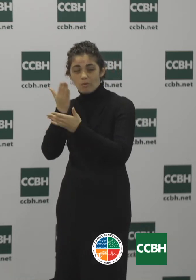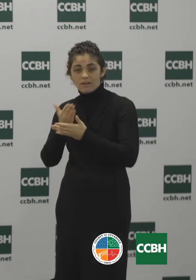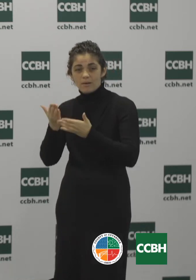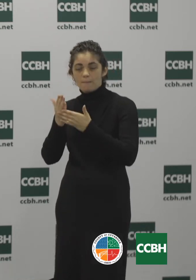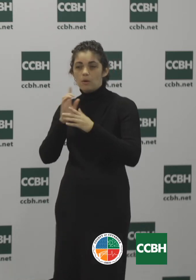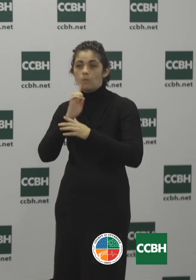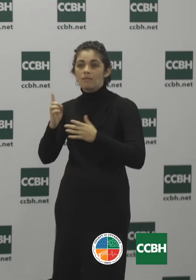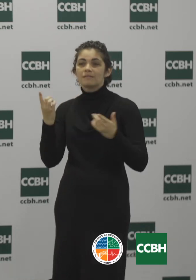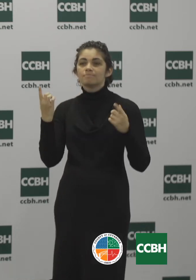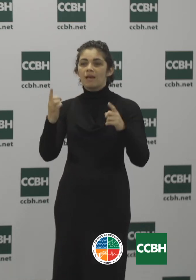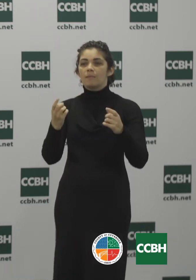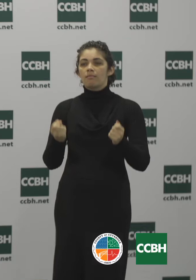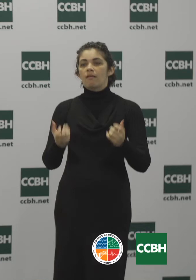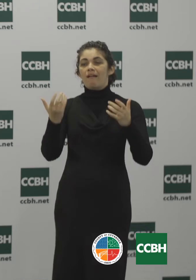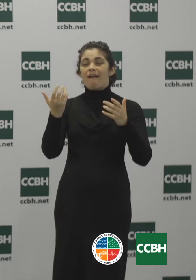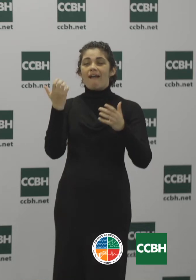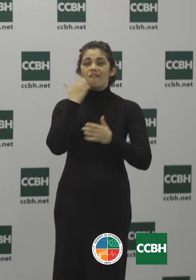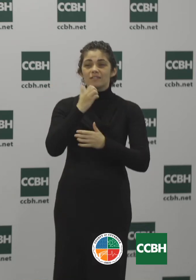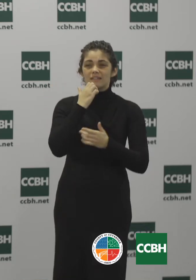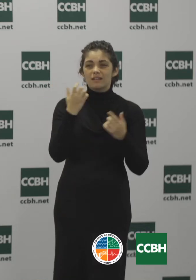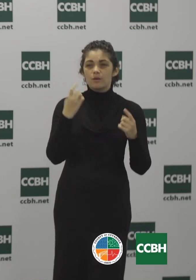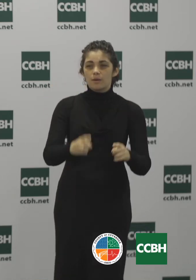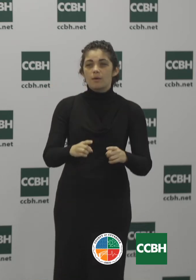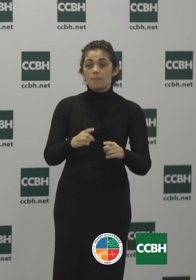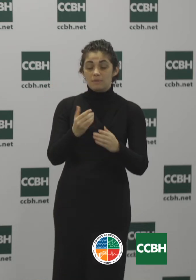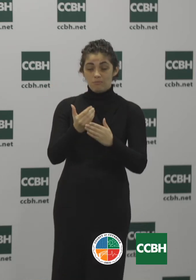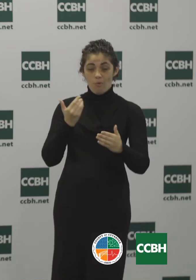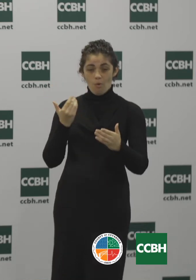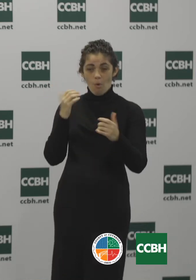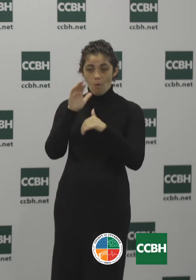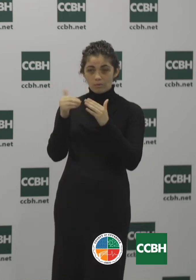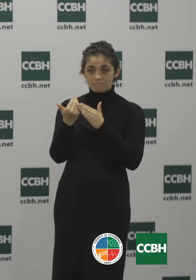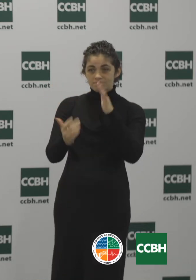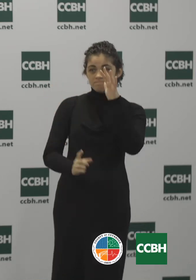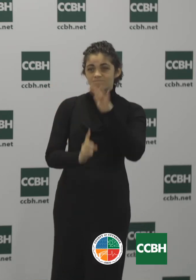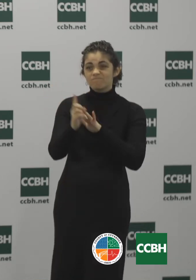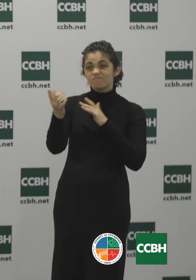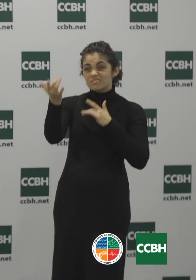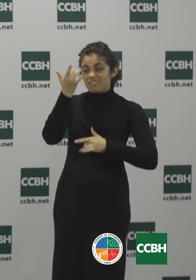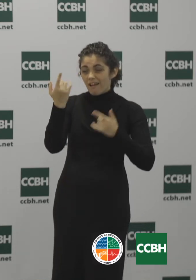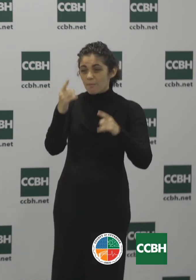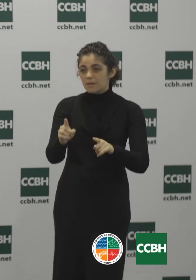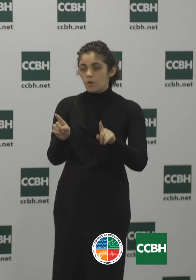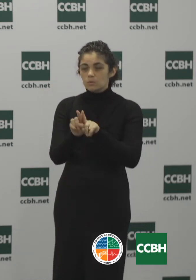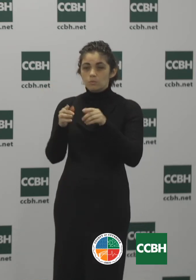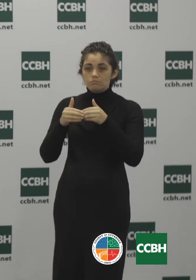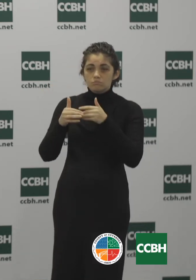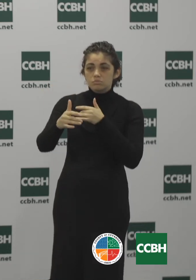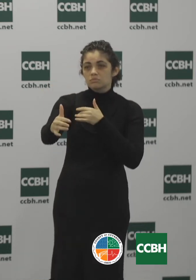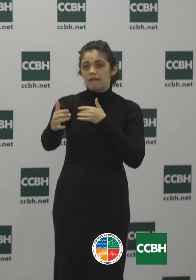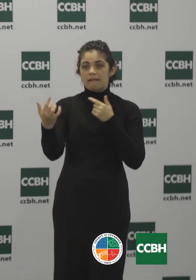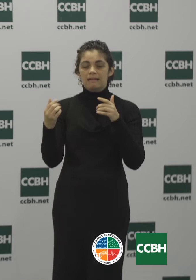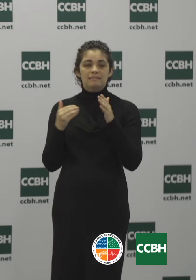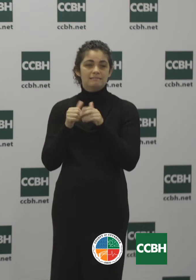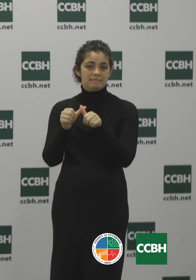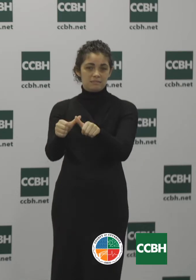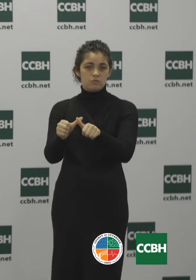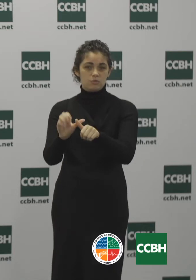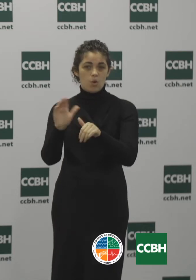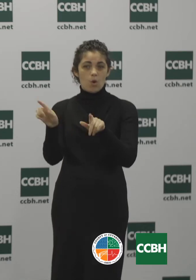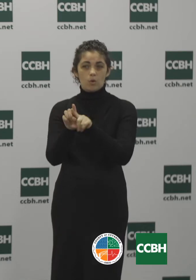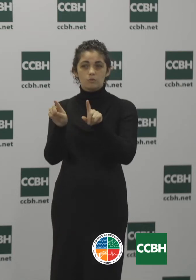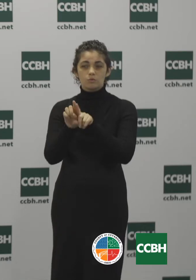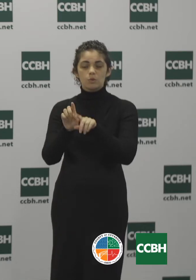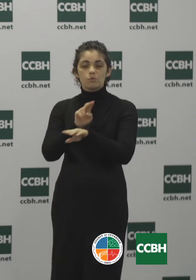they do so much day in and day out, pre-pandemic, now during the pandemic, and they will as we resume back to our regular public